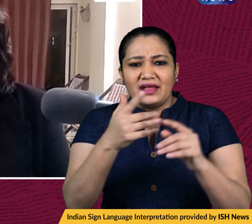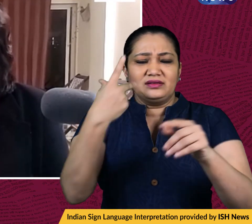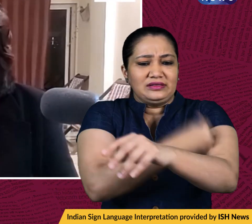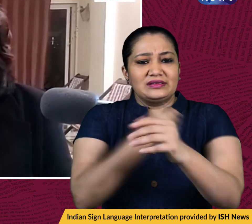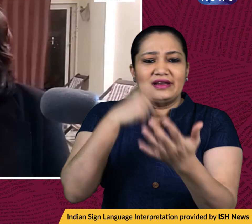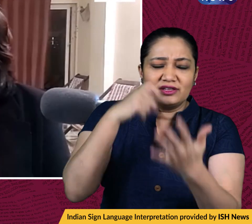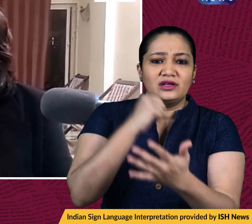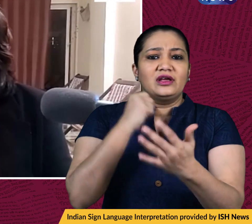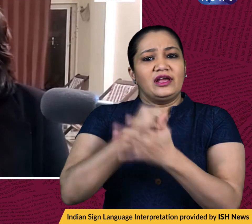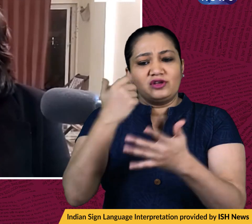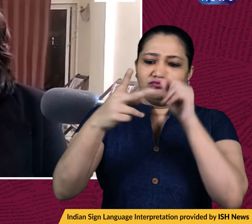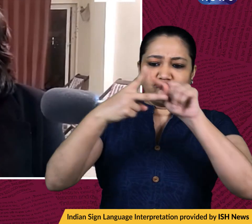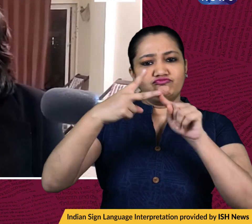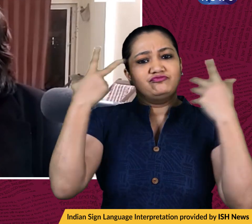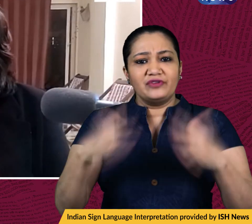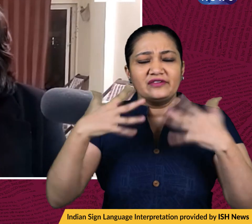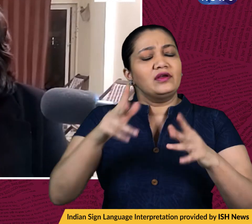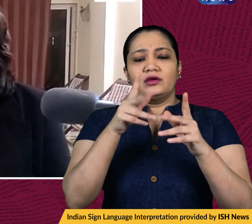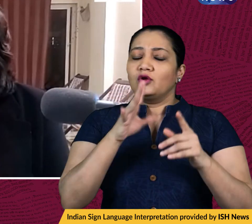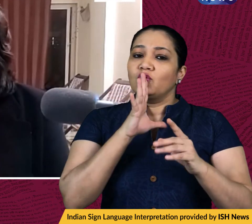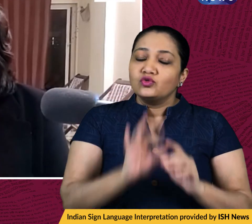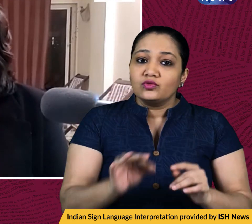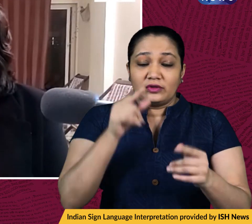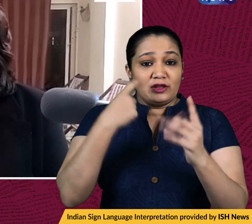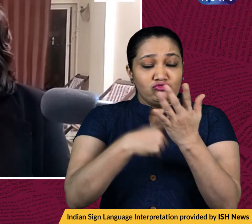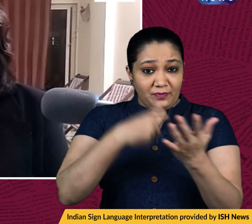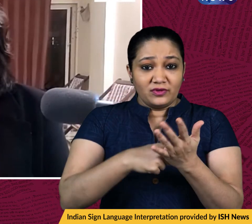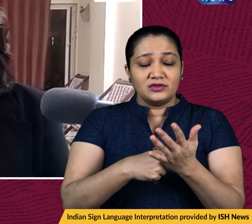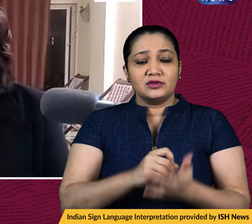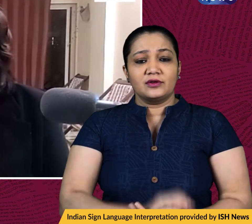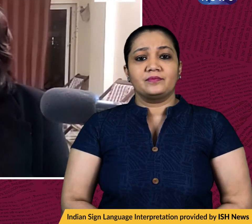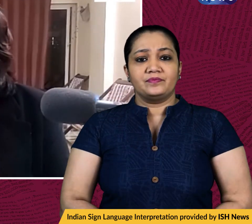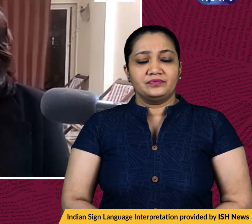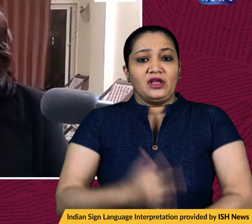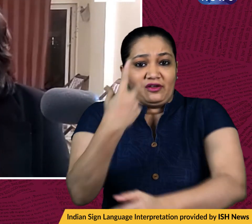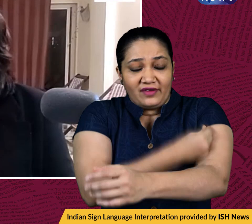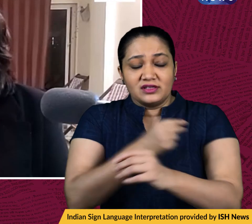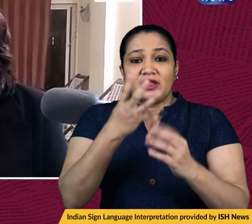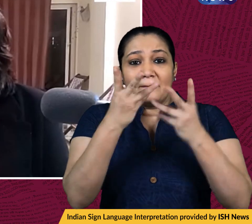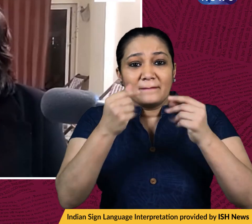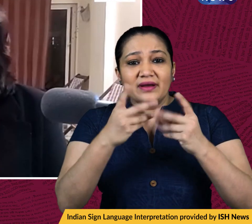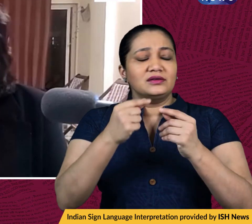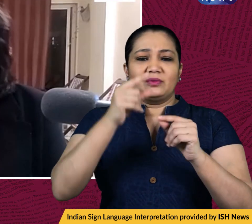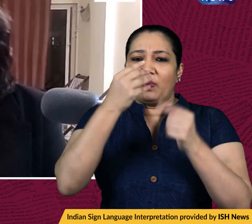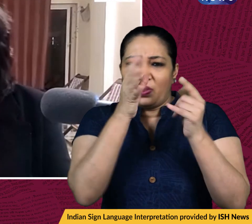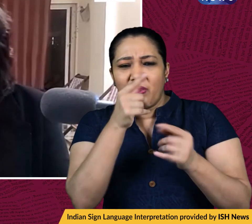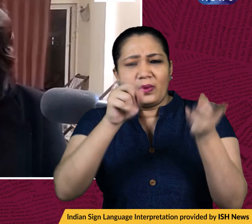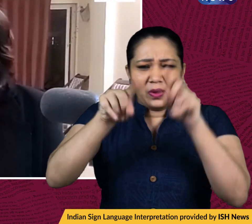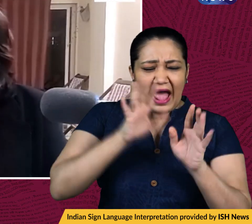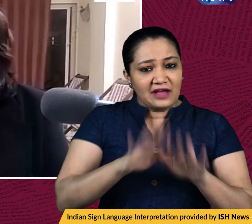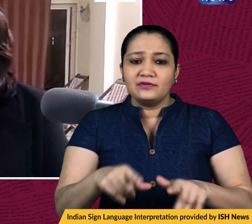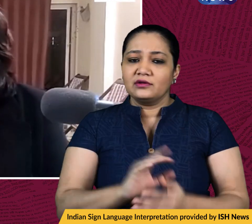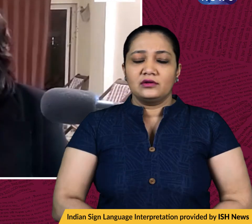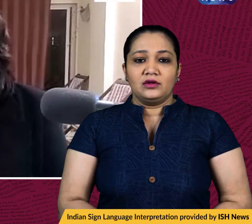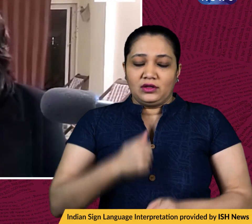fraudulently registered as double vaccinated. These reports have been also alleged that the vaccination figures were being